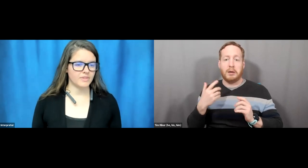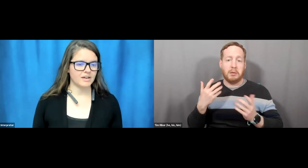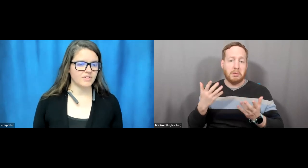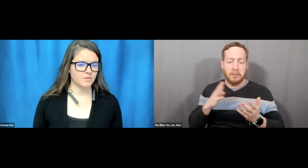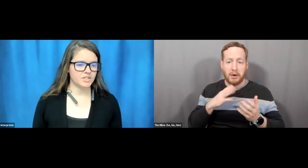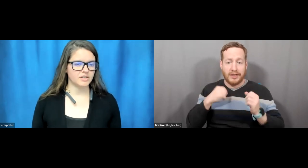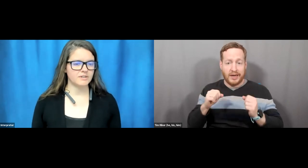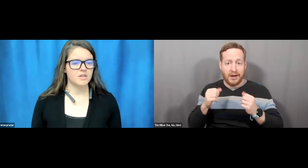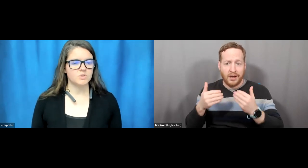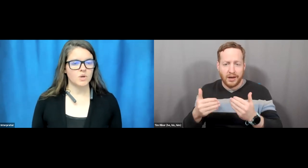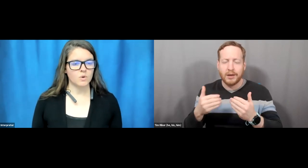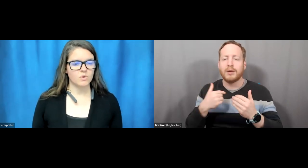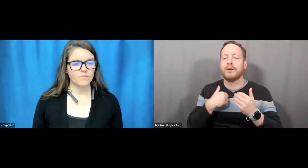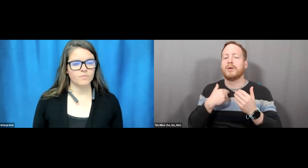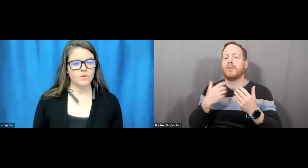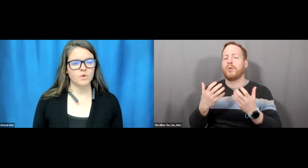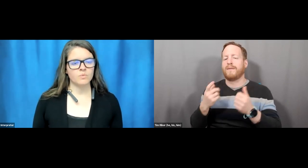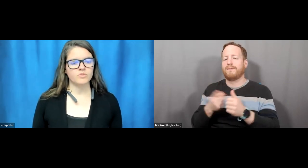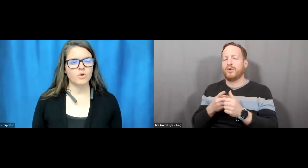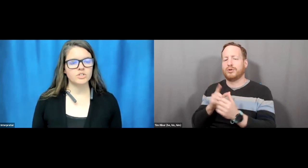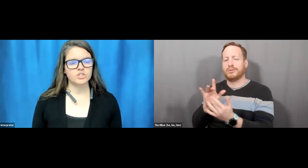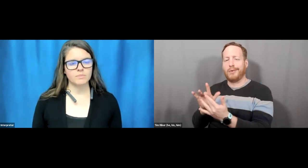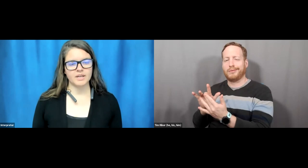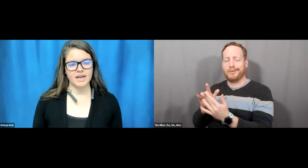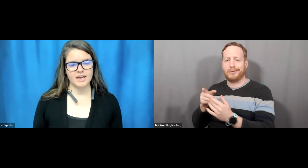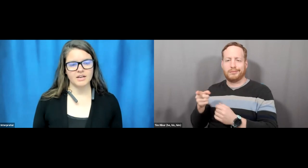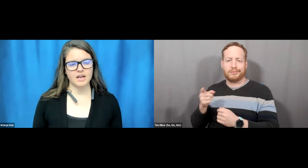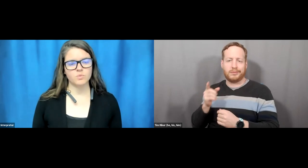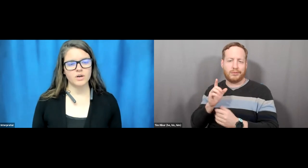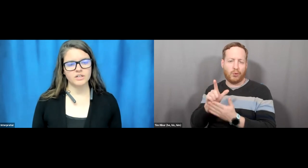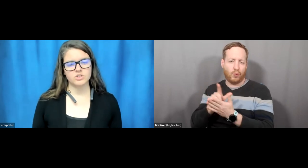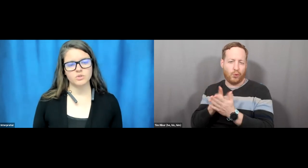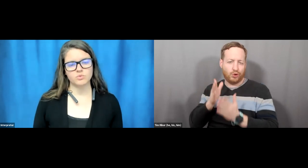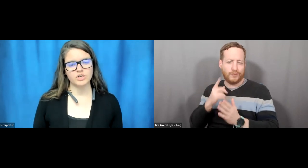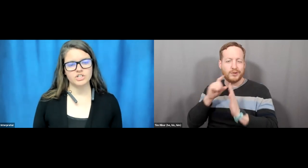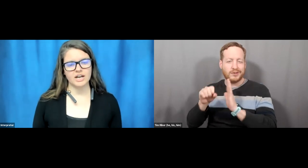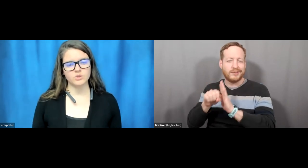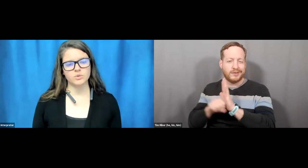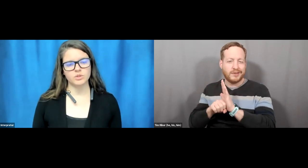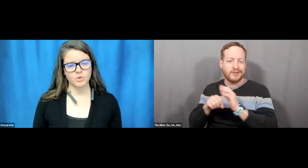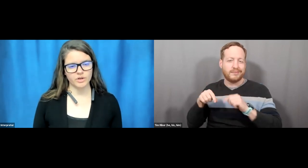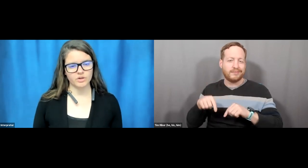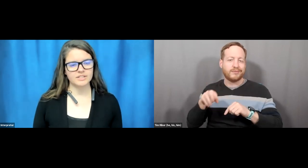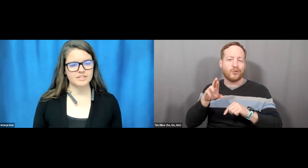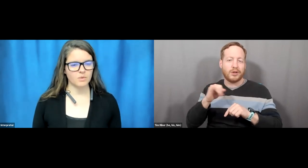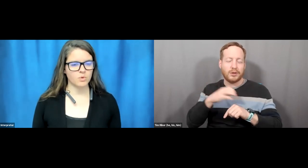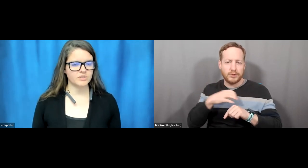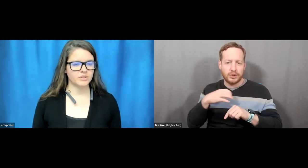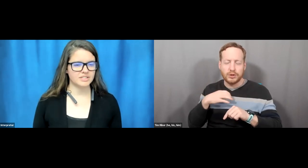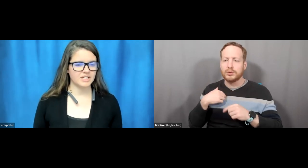that evaluation. So before jumping ahead, I wanted to reach out to a lawyer that worked with the state